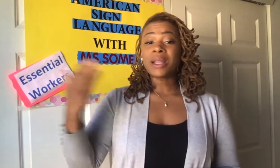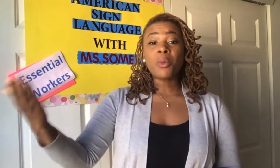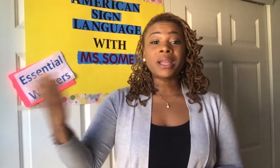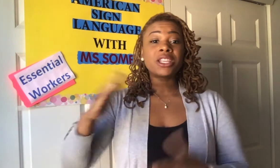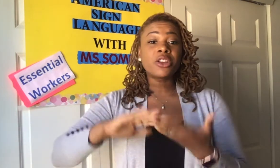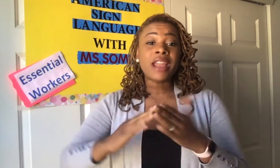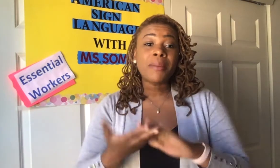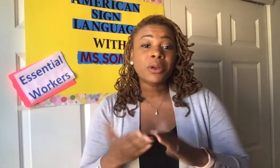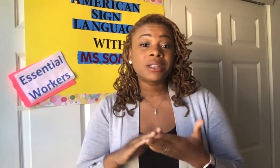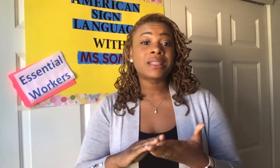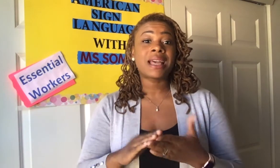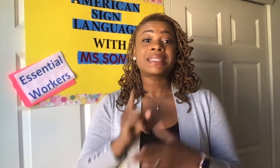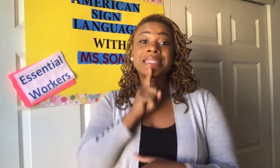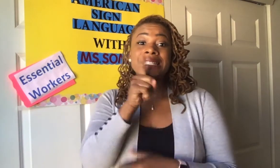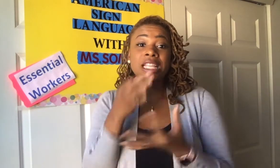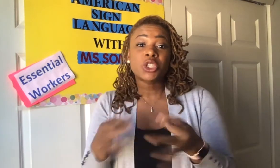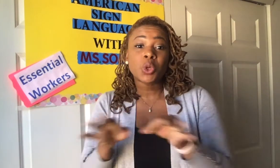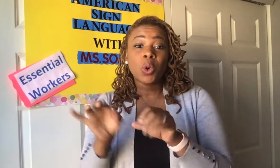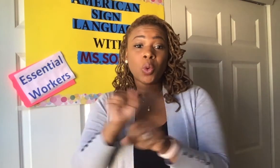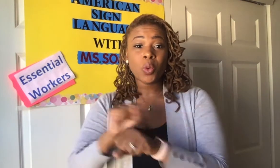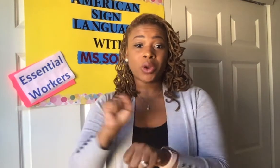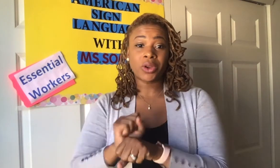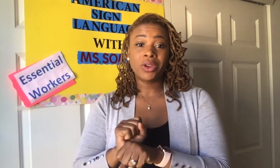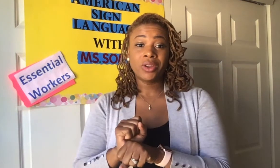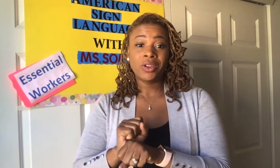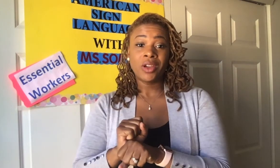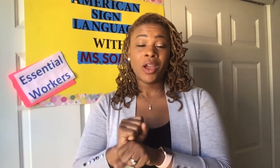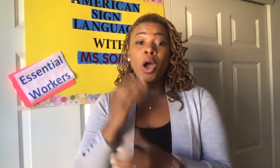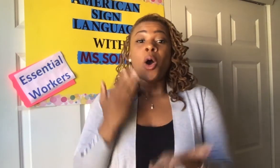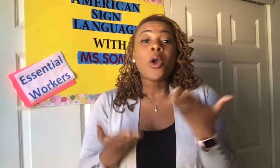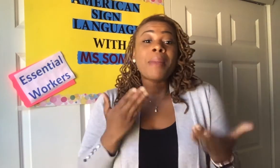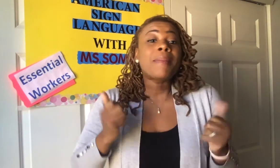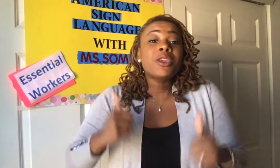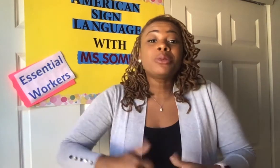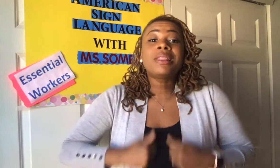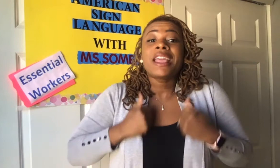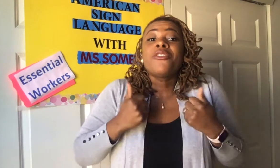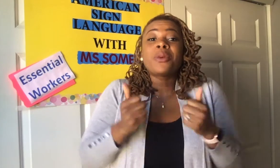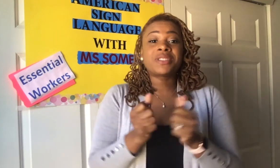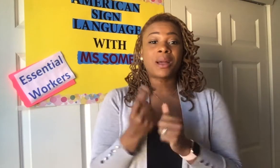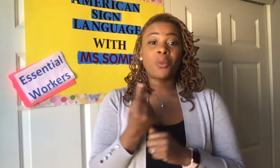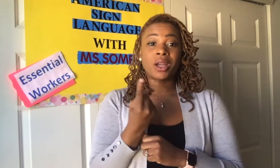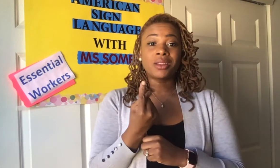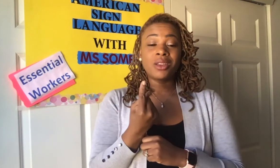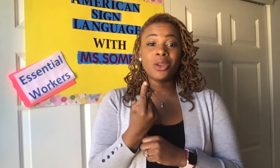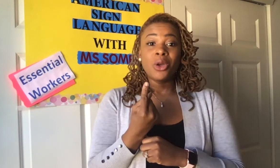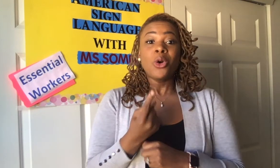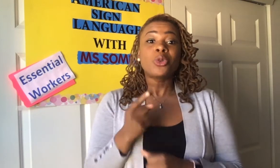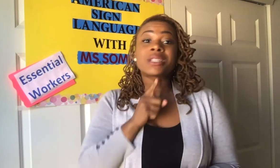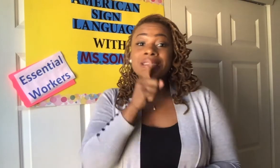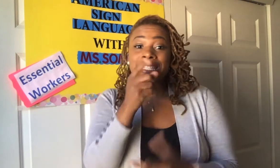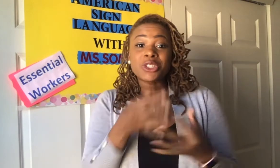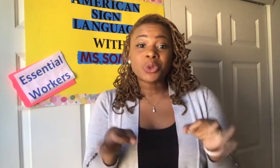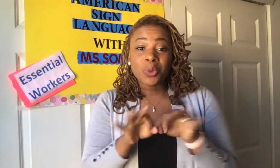someone in your neighborhood that's an essential worker. Or maybe you live with someone who's an essential